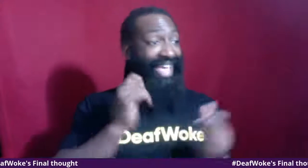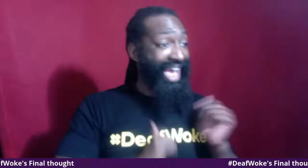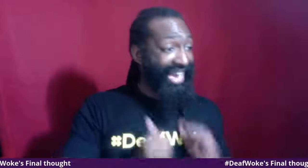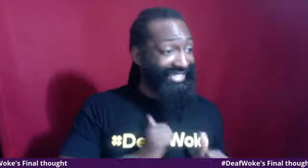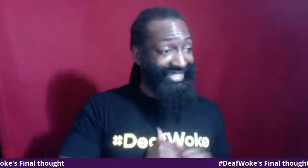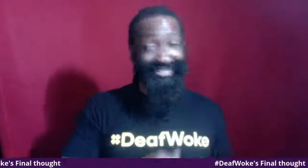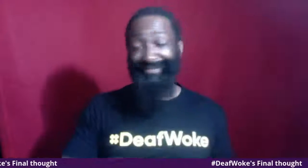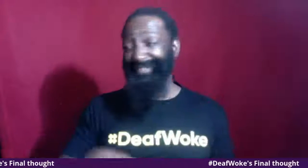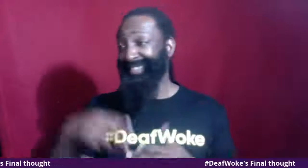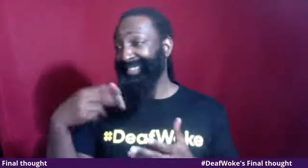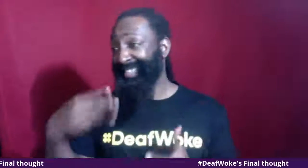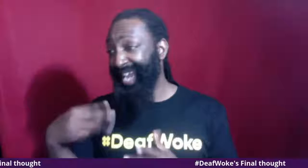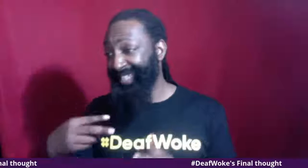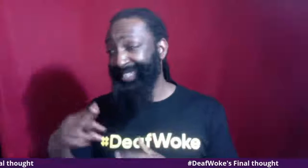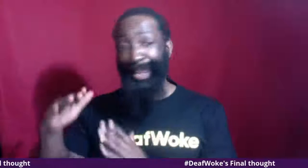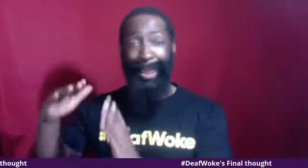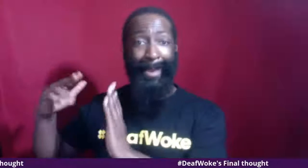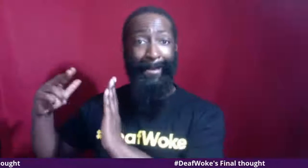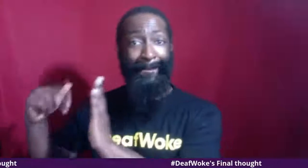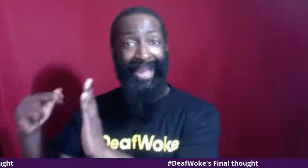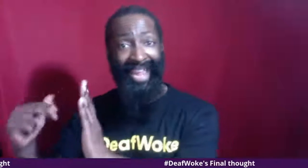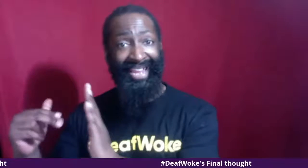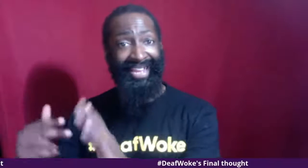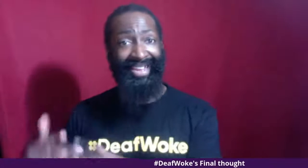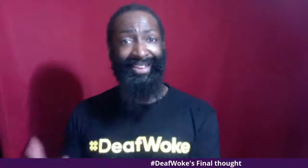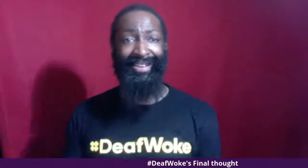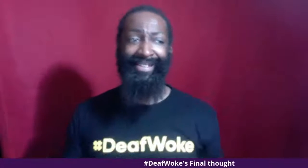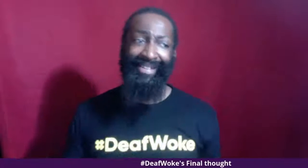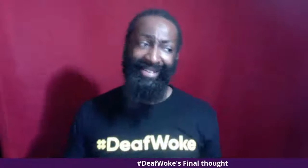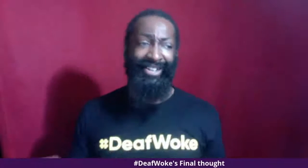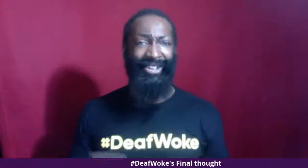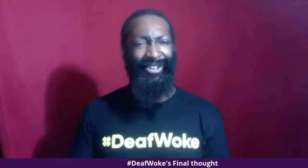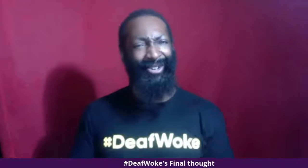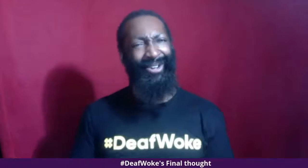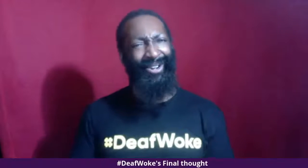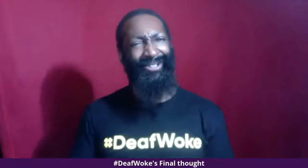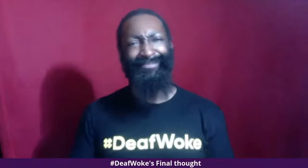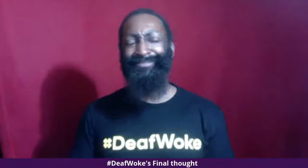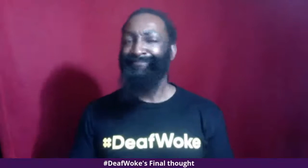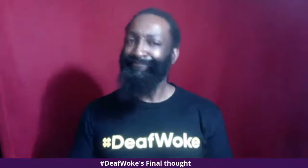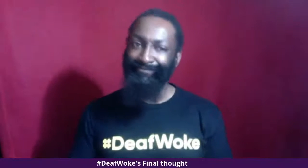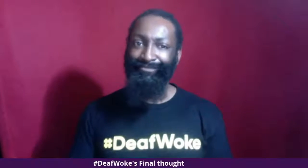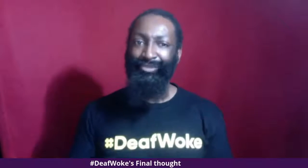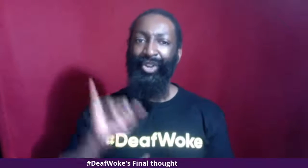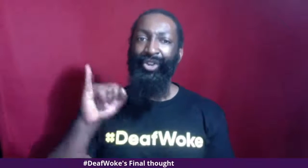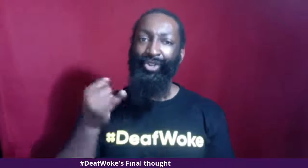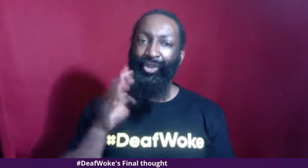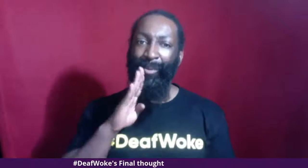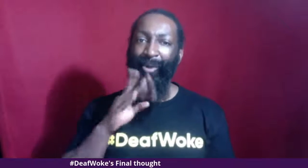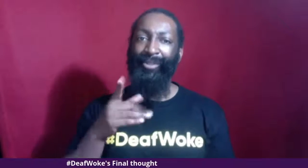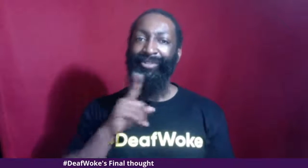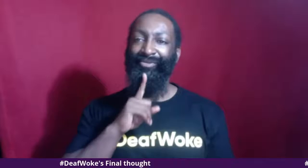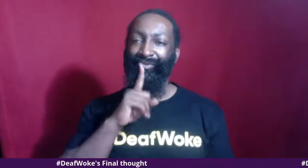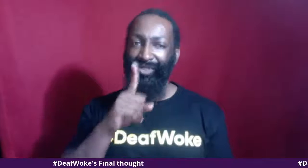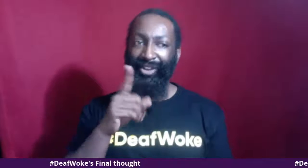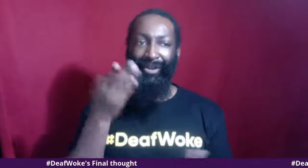be adventurous in different things. So I started acting and painting.